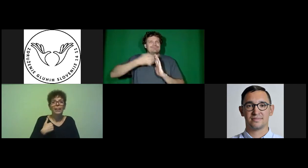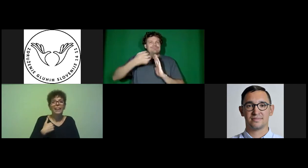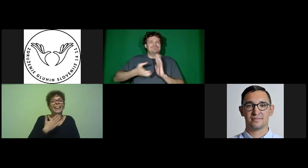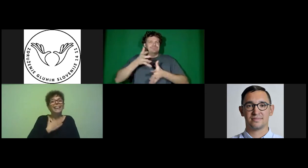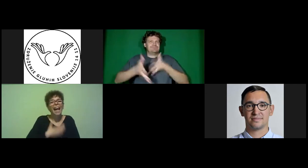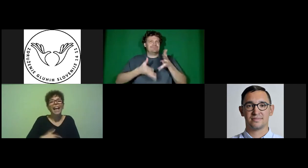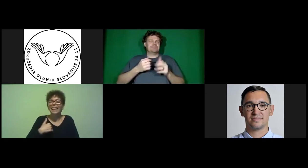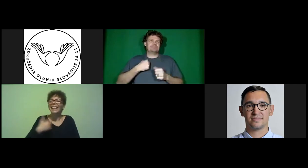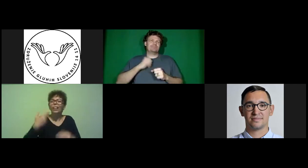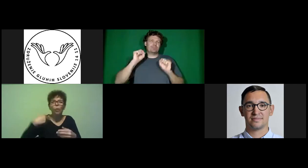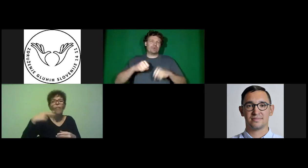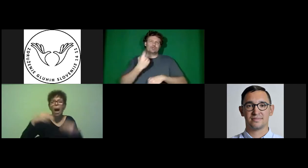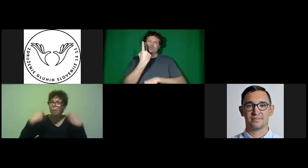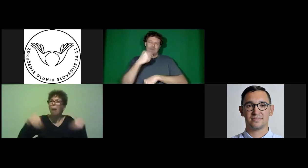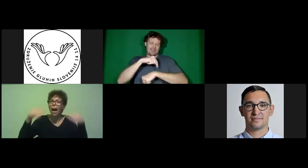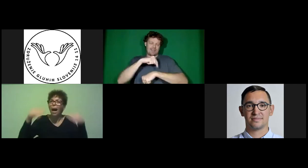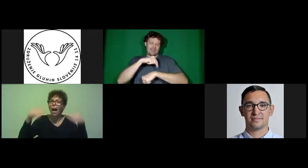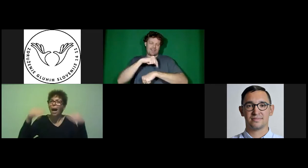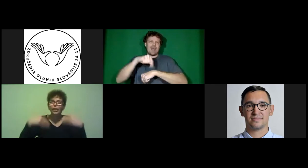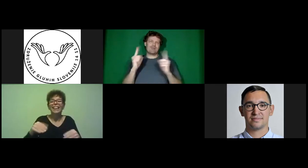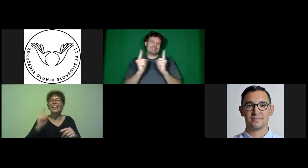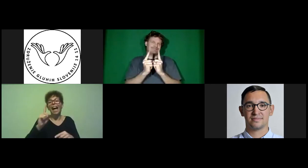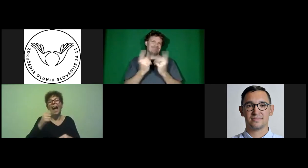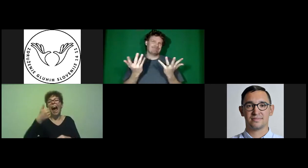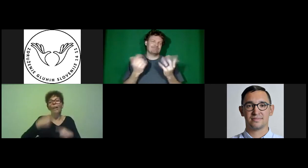we were doing pretty well as a team.